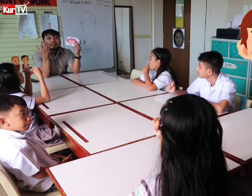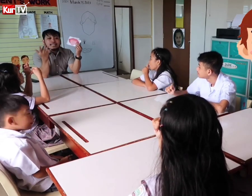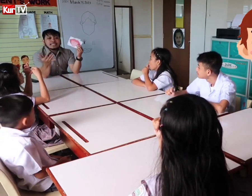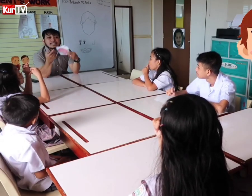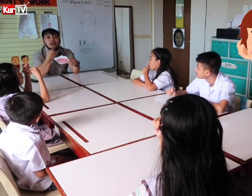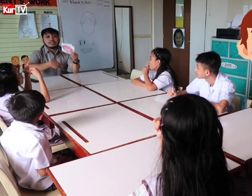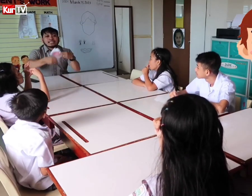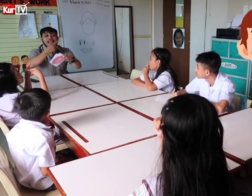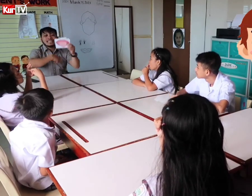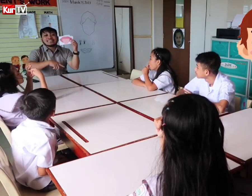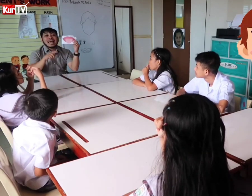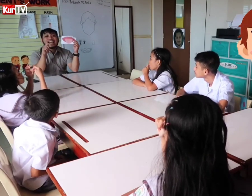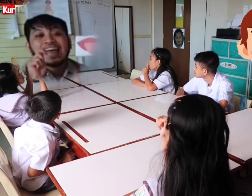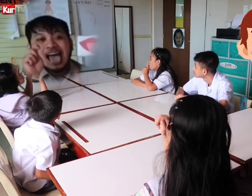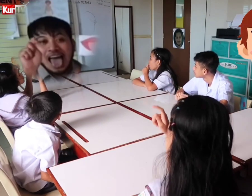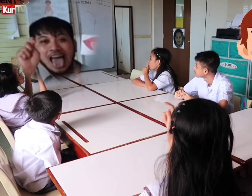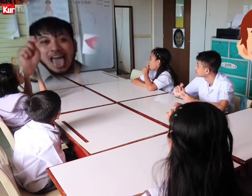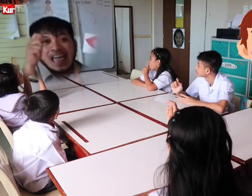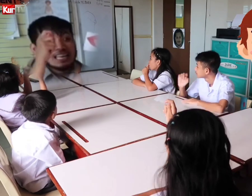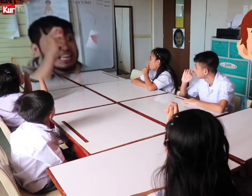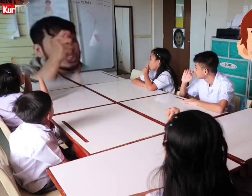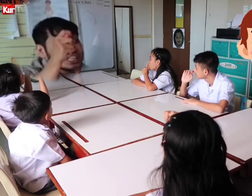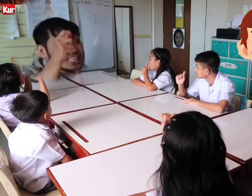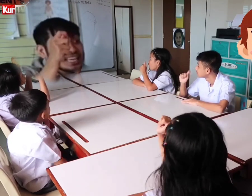This is how we sign tongue. Letter T.